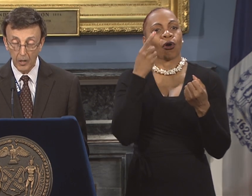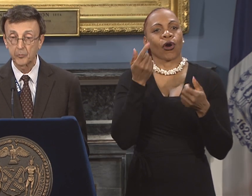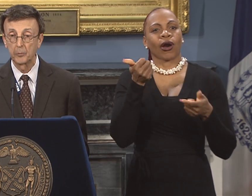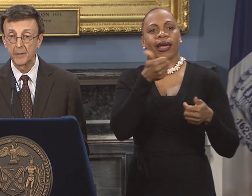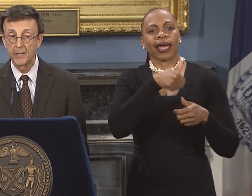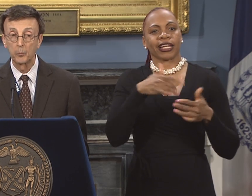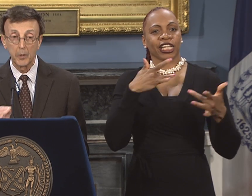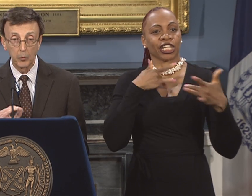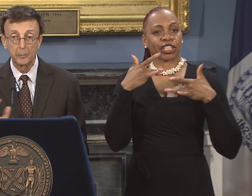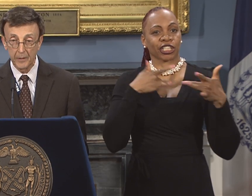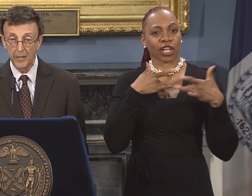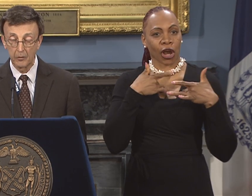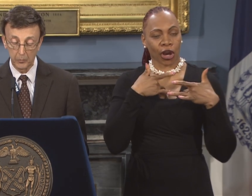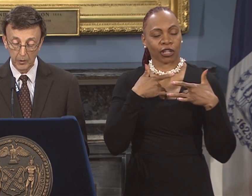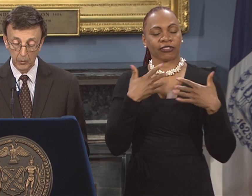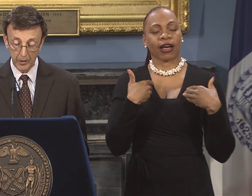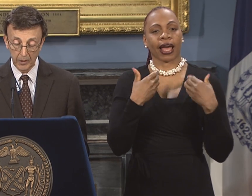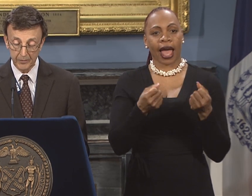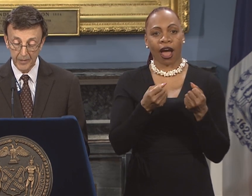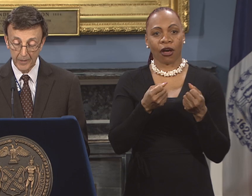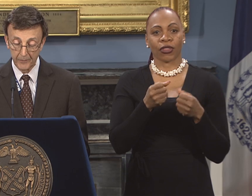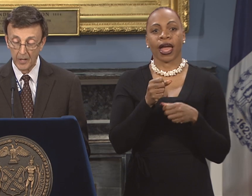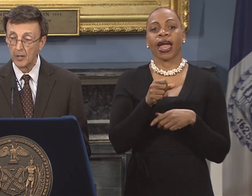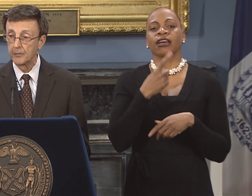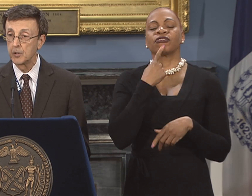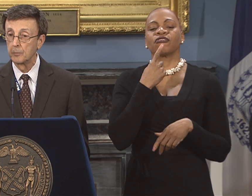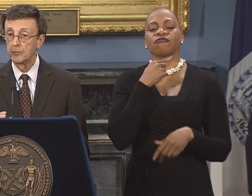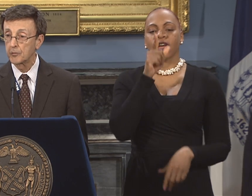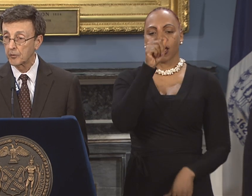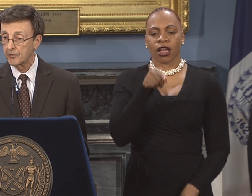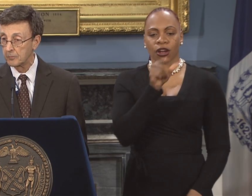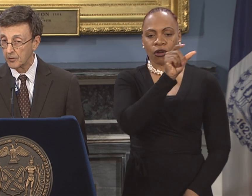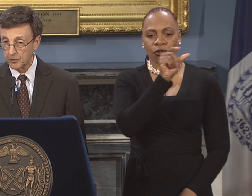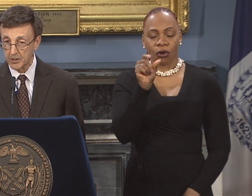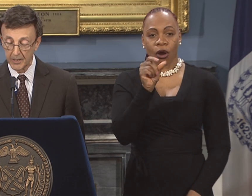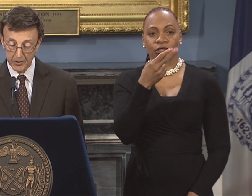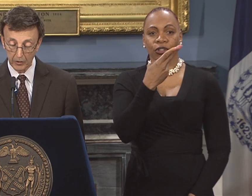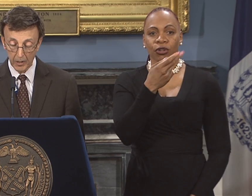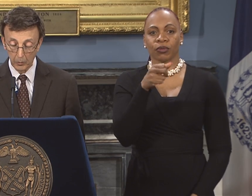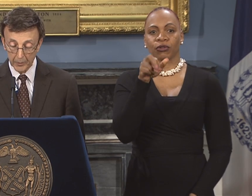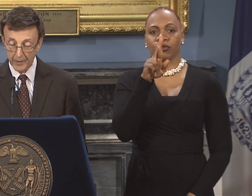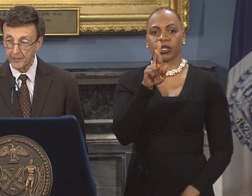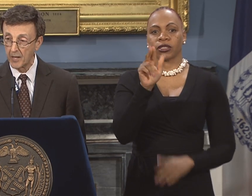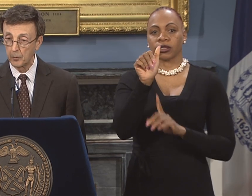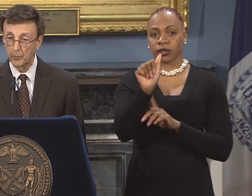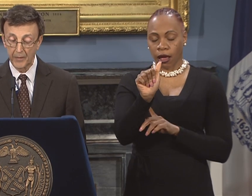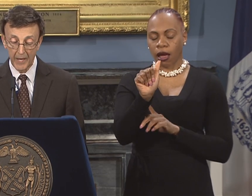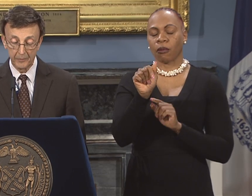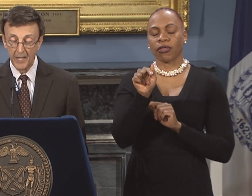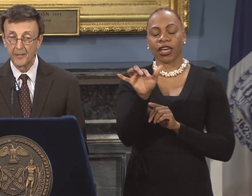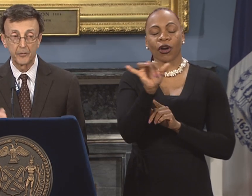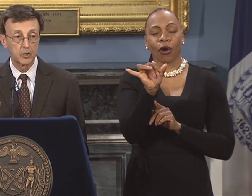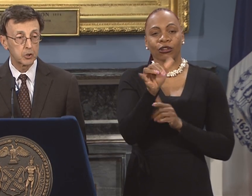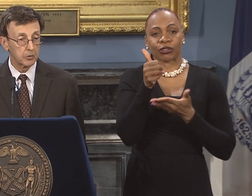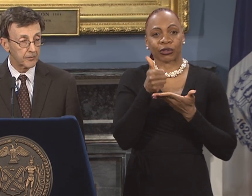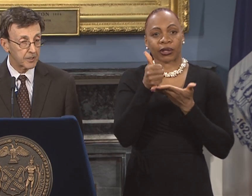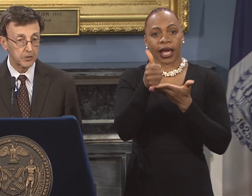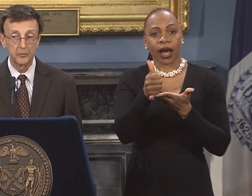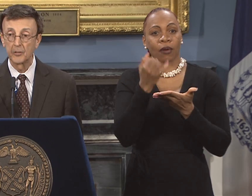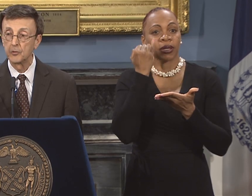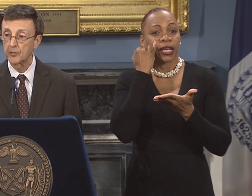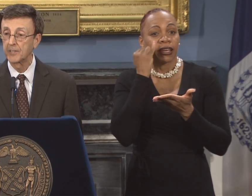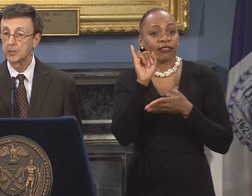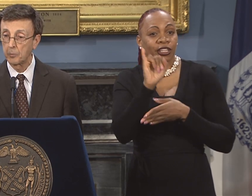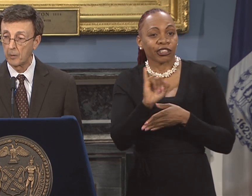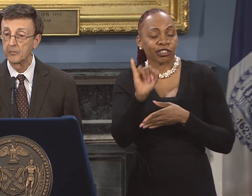Red Cross will be there. We will be there as well organizing that. The Human Resources Administration, HRA, will be there to help with that. If there are insurance